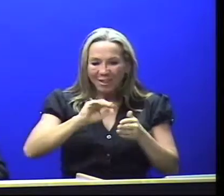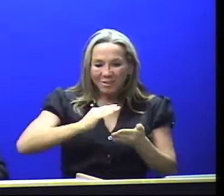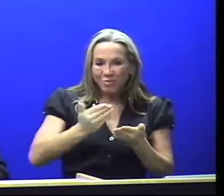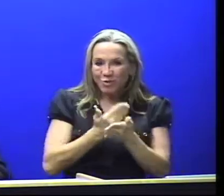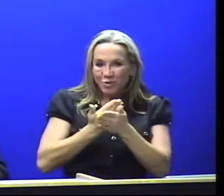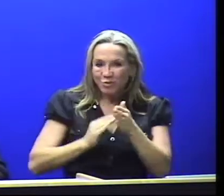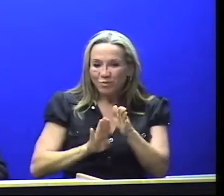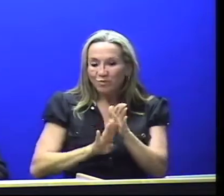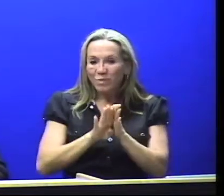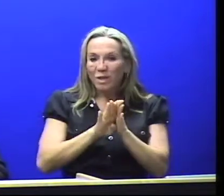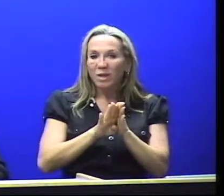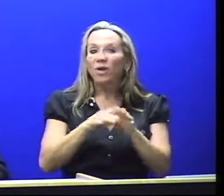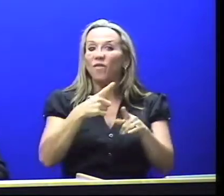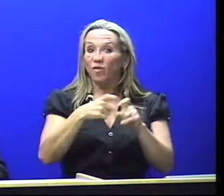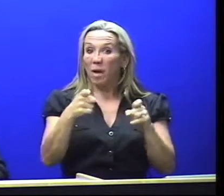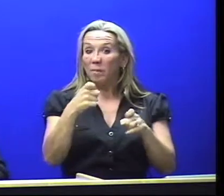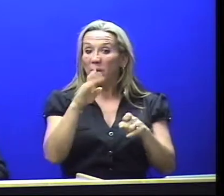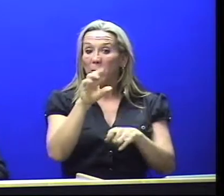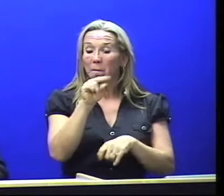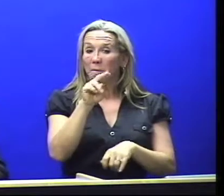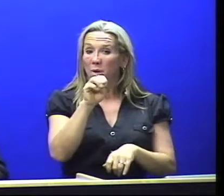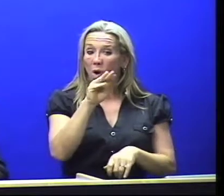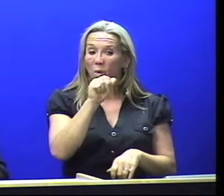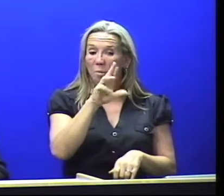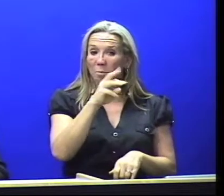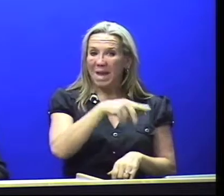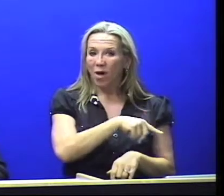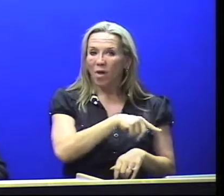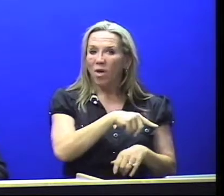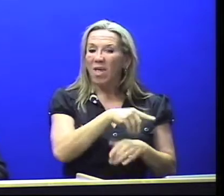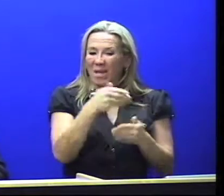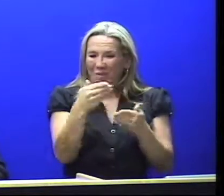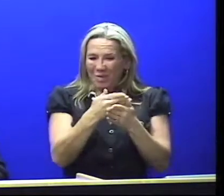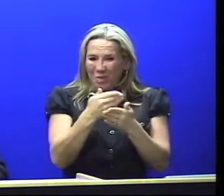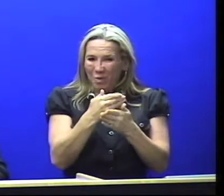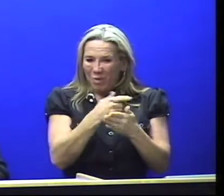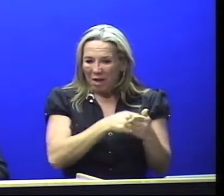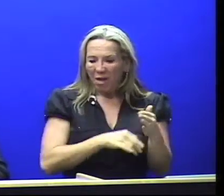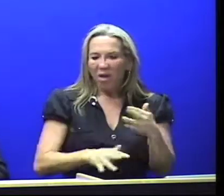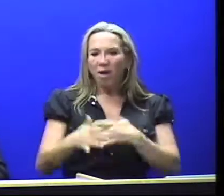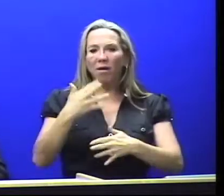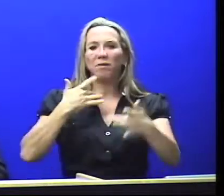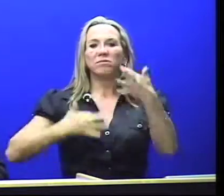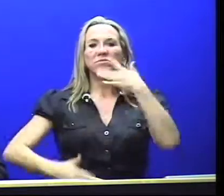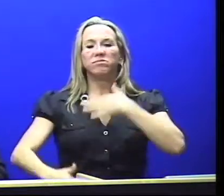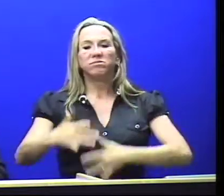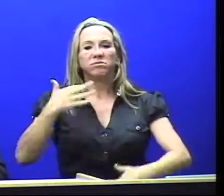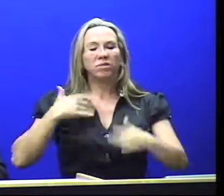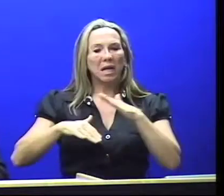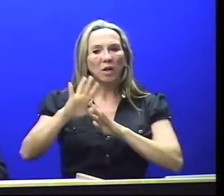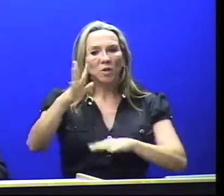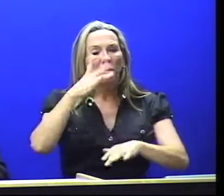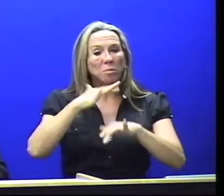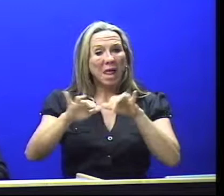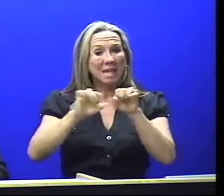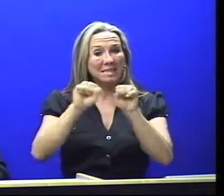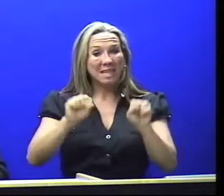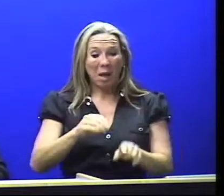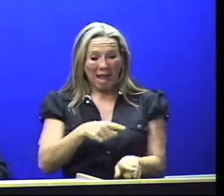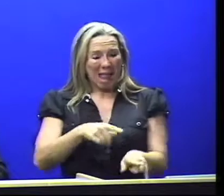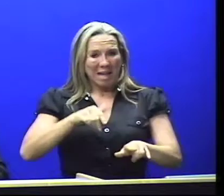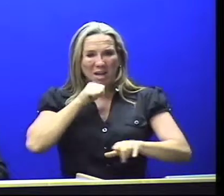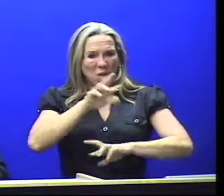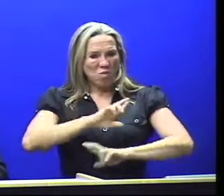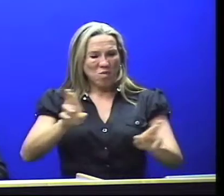bone marrow and are in your circulating blood system. And those baby